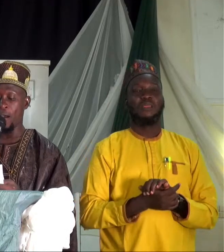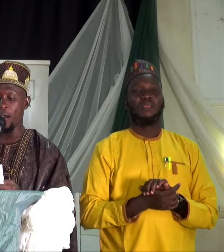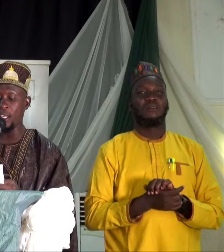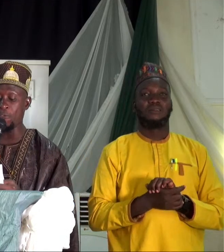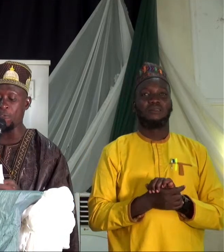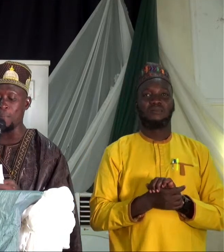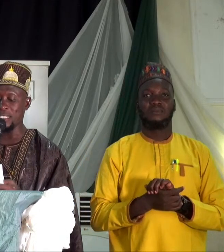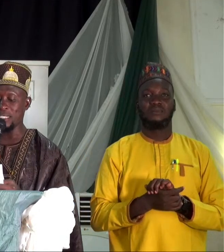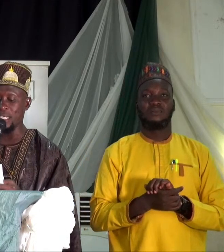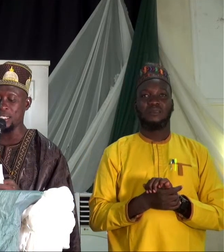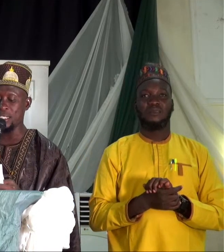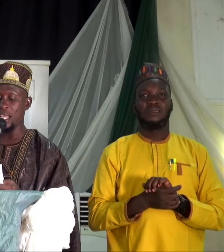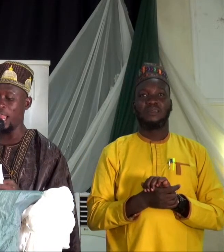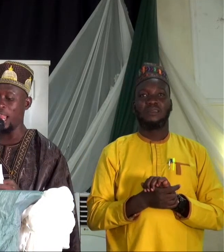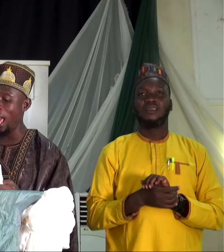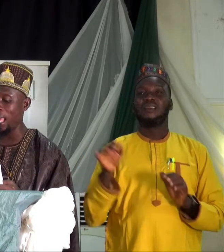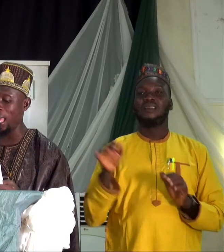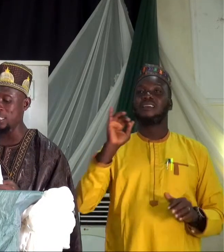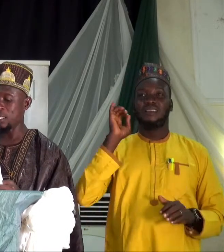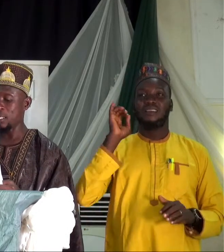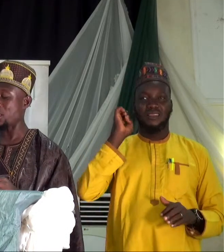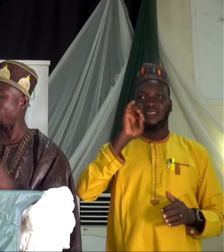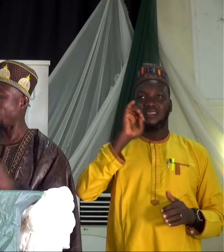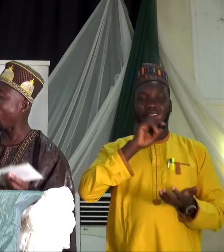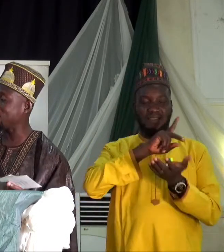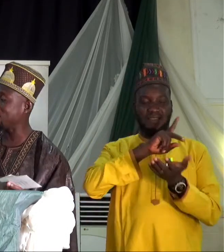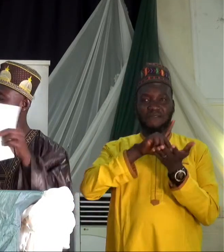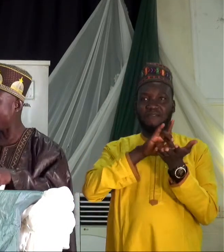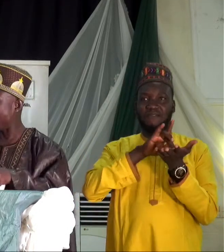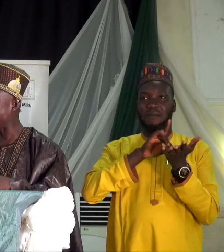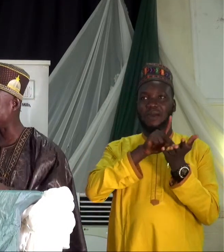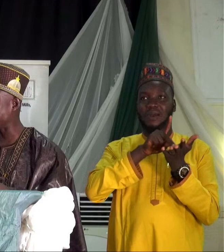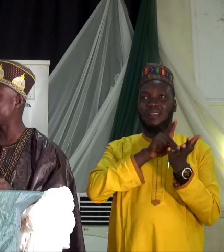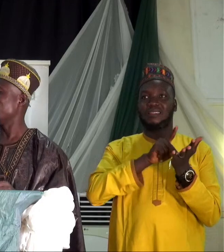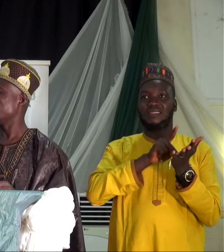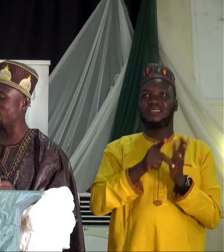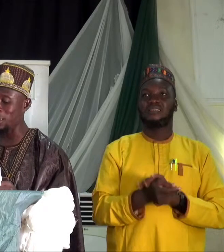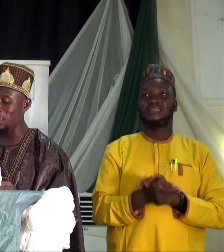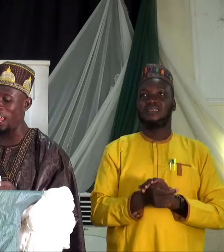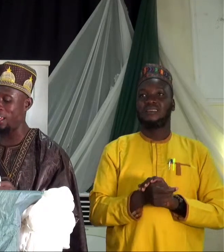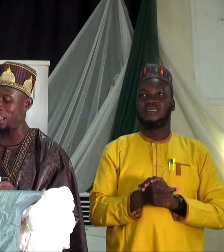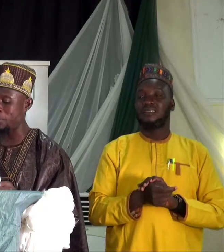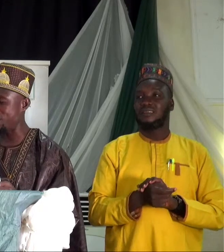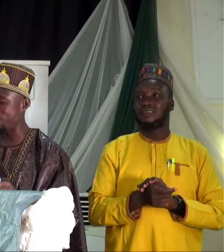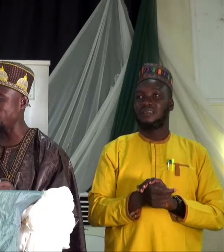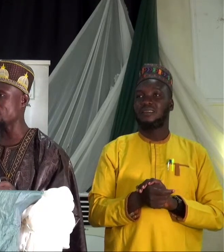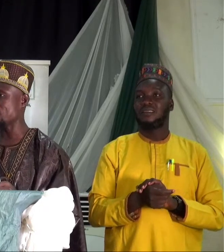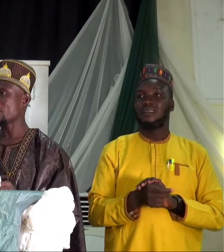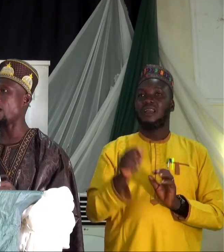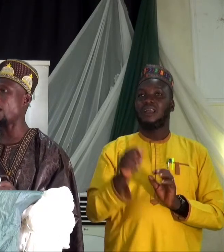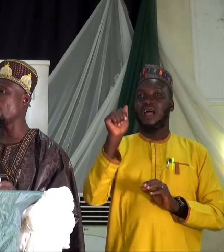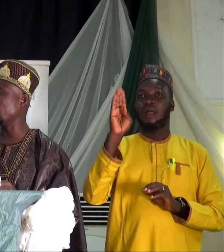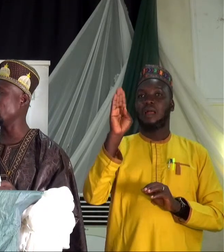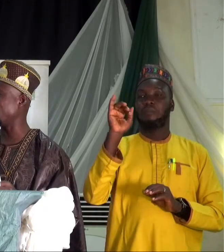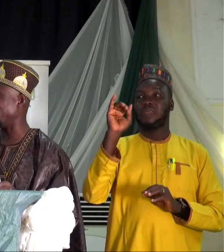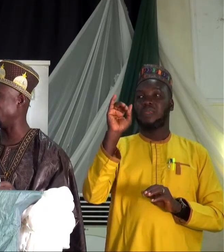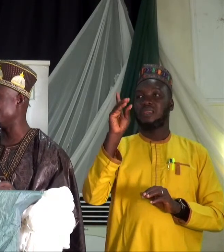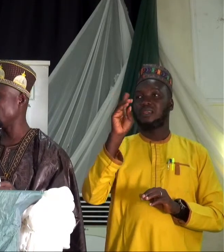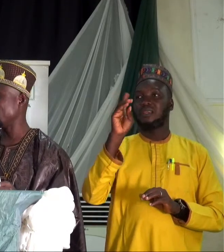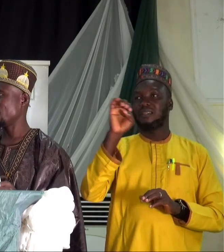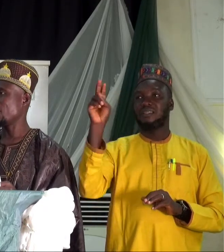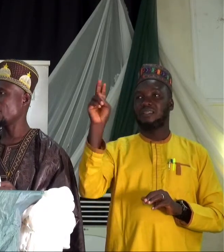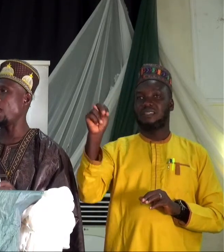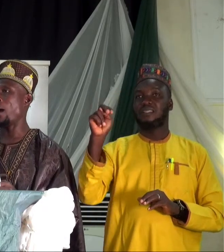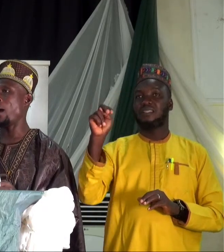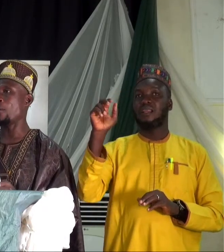awani pharmacist Alhaj, okay, Alhaj, pharmacist Zainul Abidin Abu Ghani.